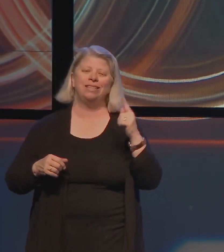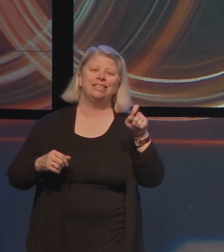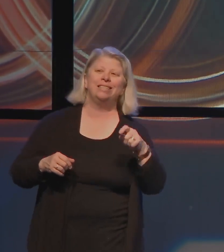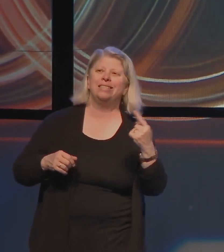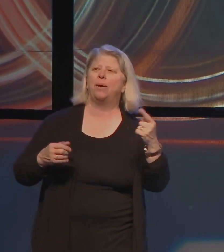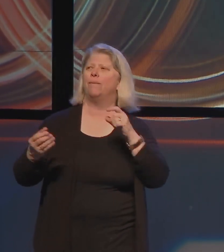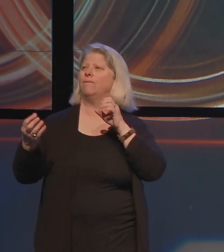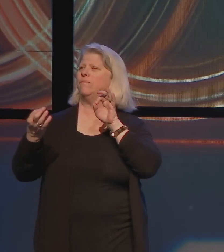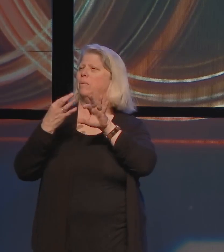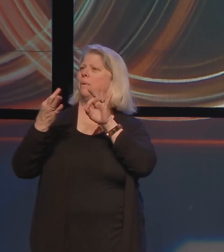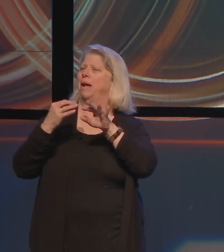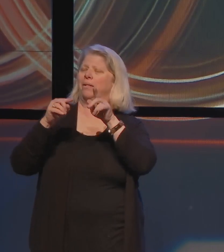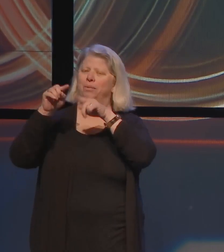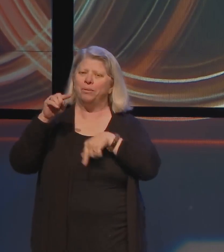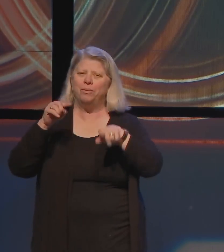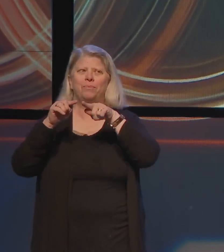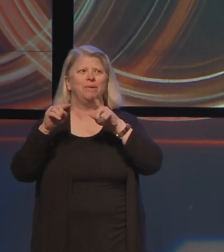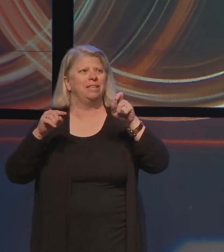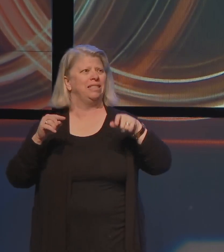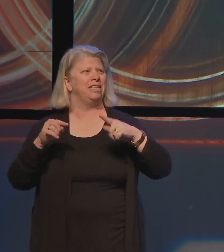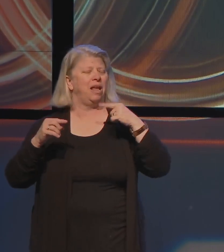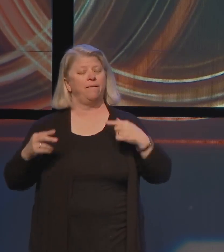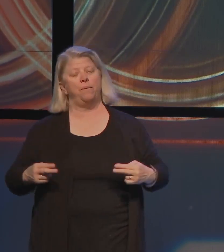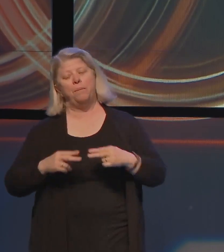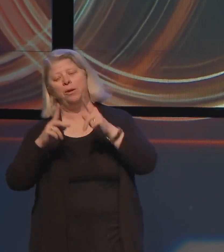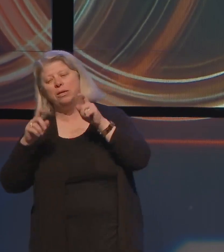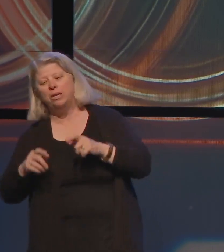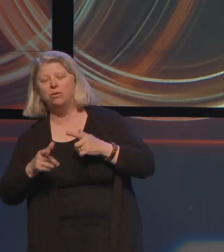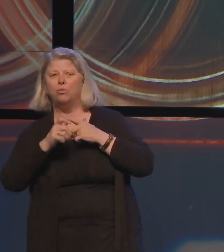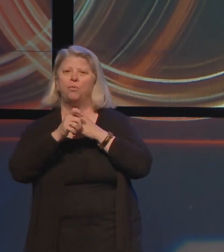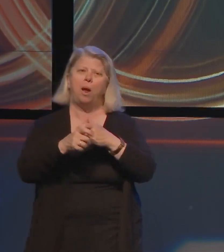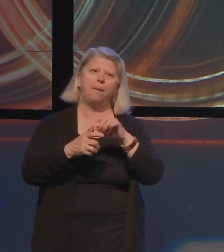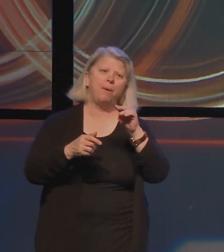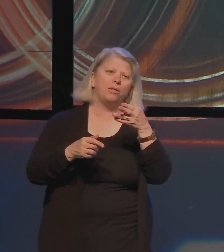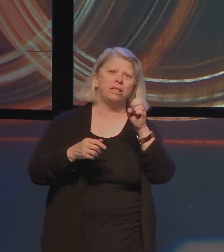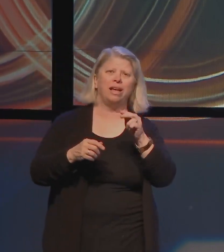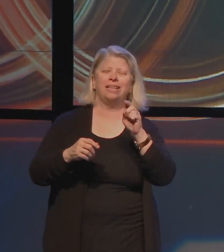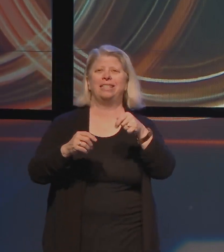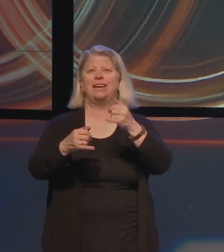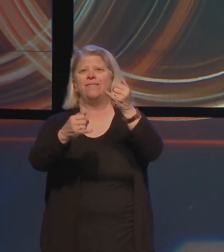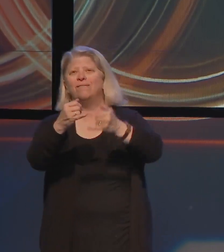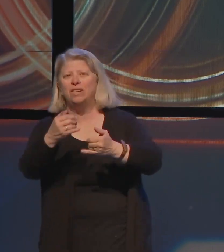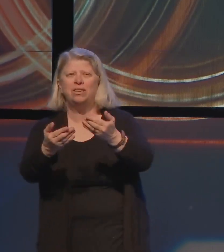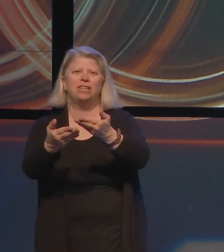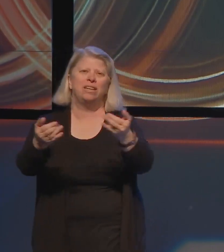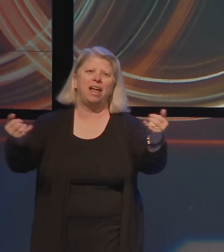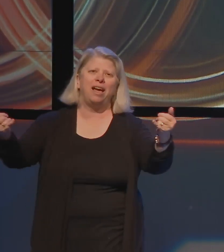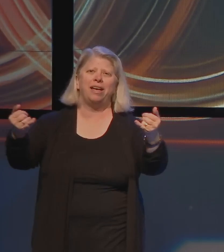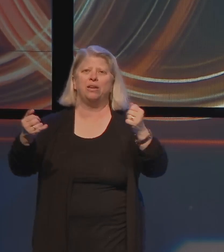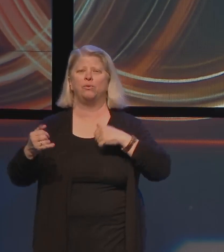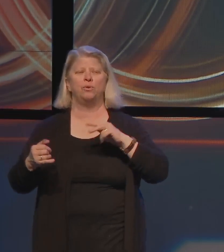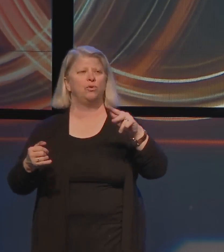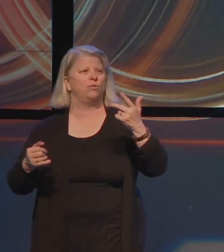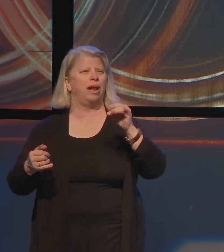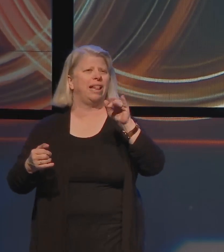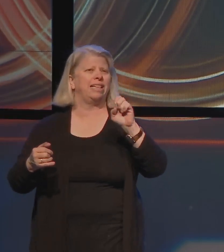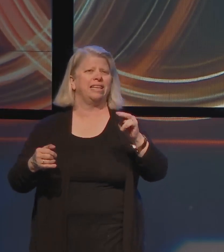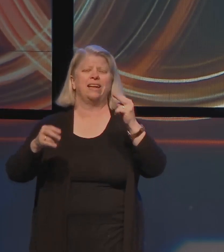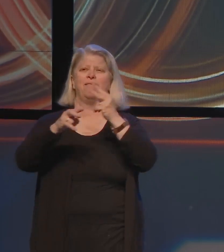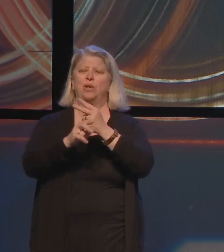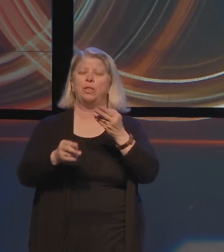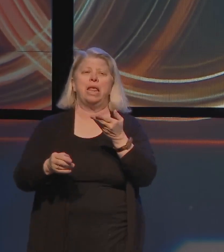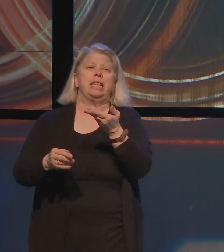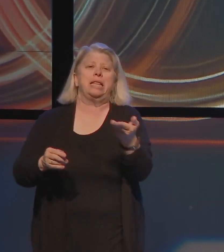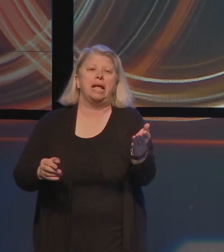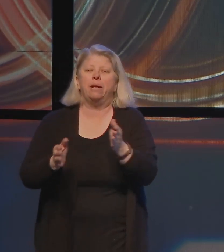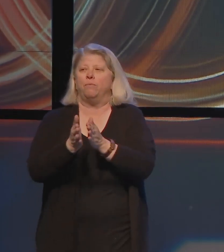some feedback loop. I needed the belt tester. I ran marathon. I needed the finish line, the date, or when I did triathlons. I just had to figure out that thing